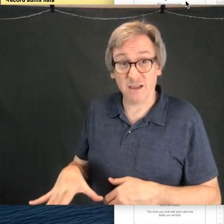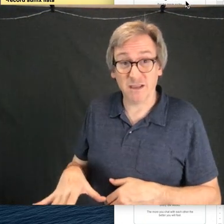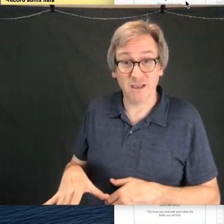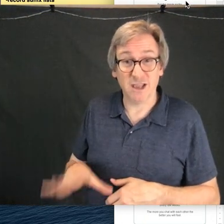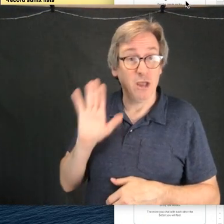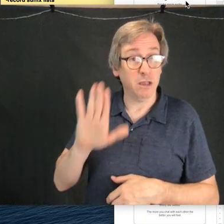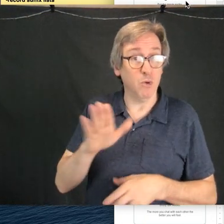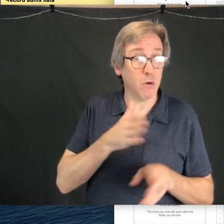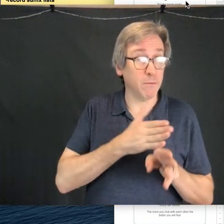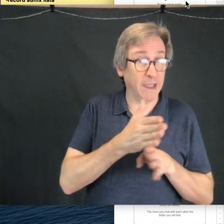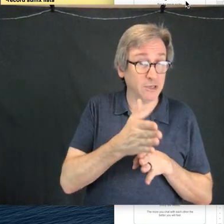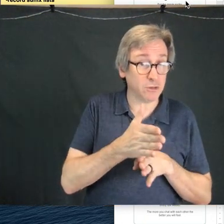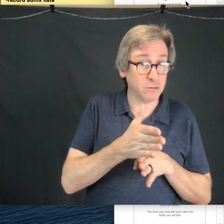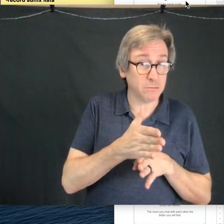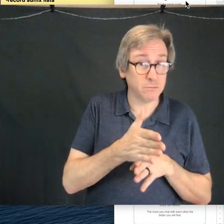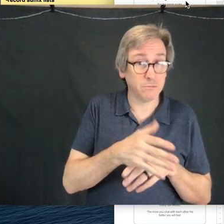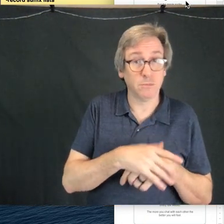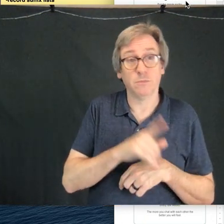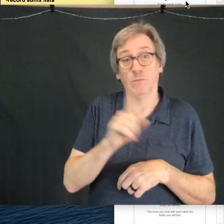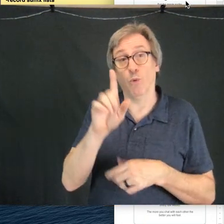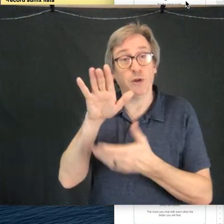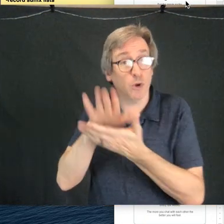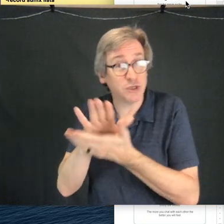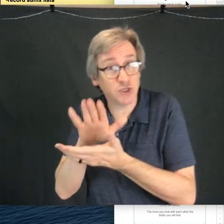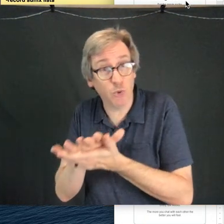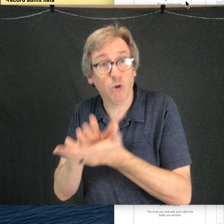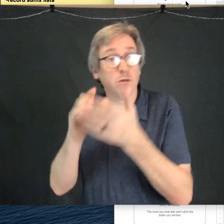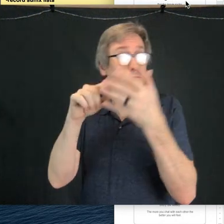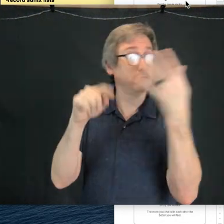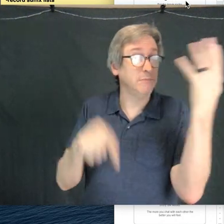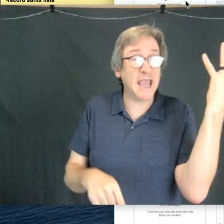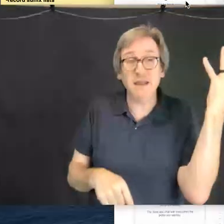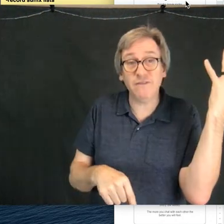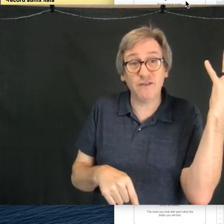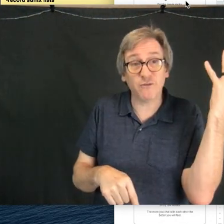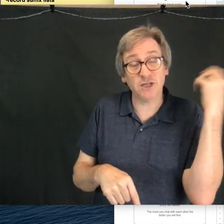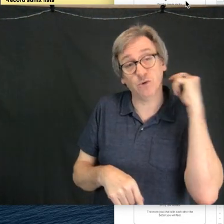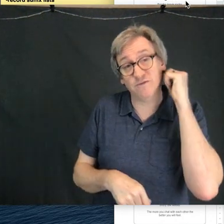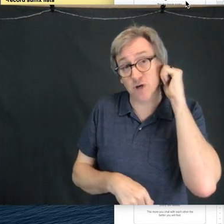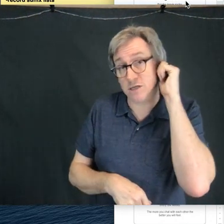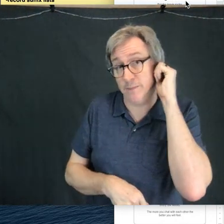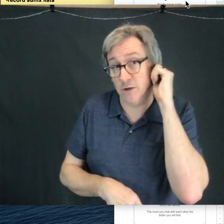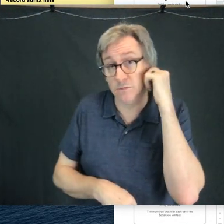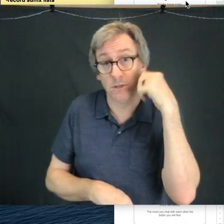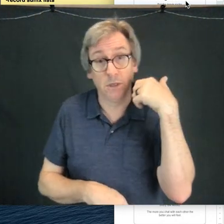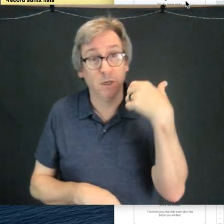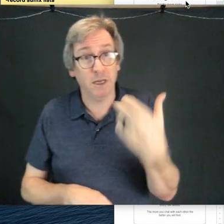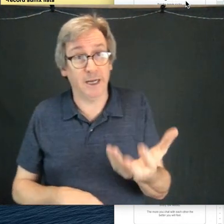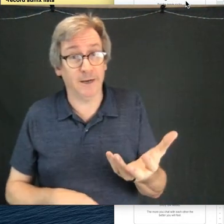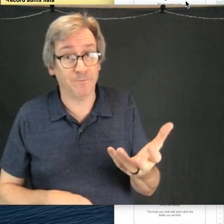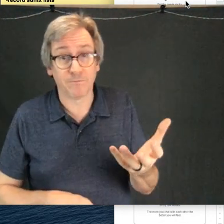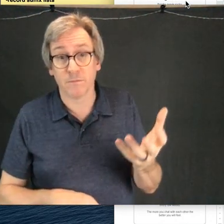like, your major, where you go to school, any of the information we've talked about.